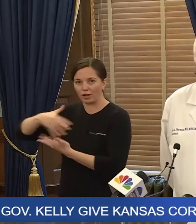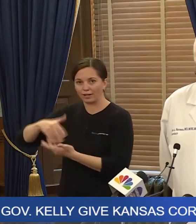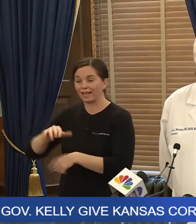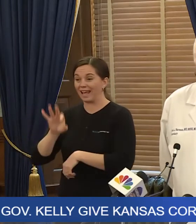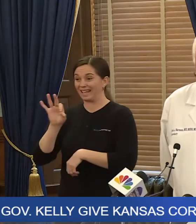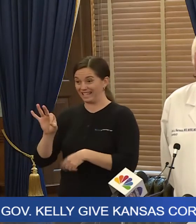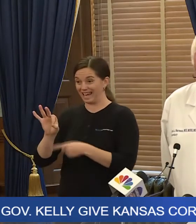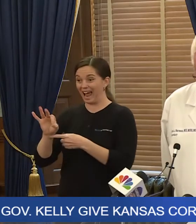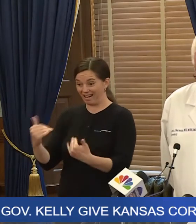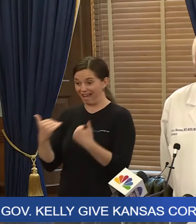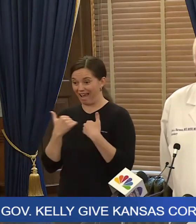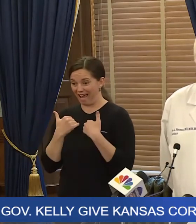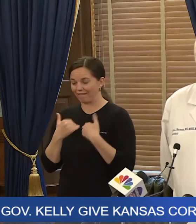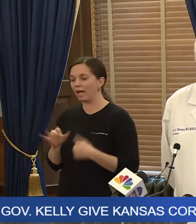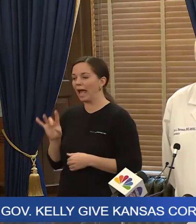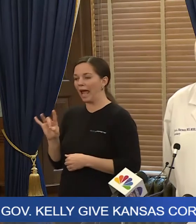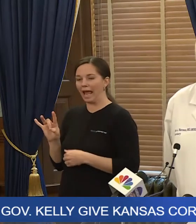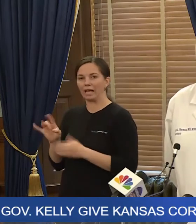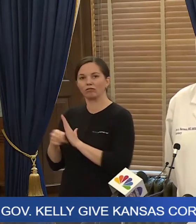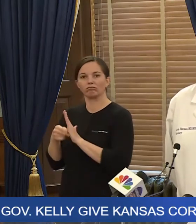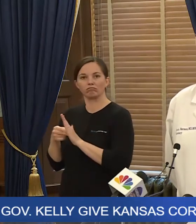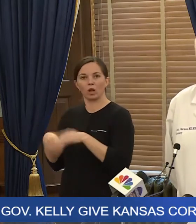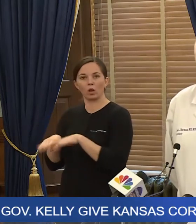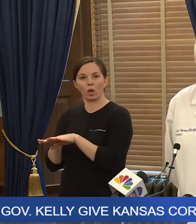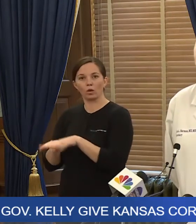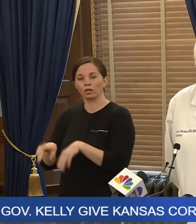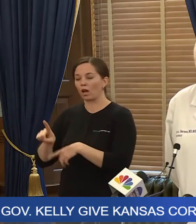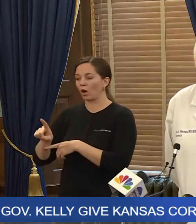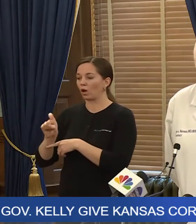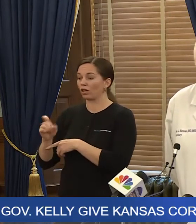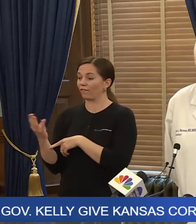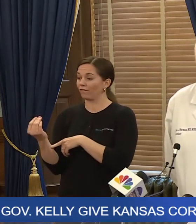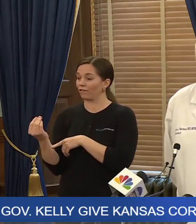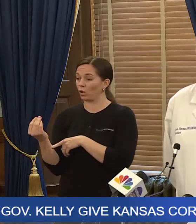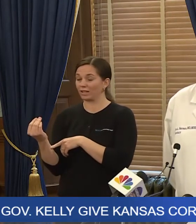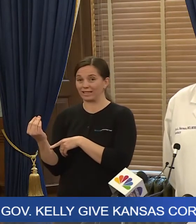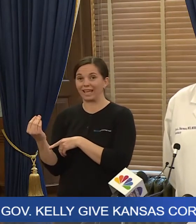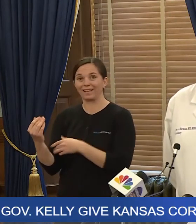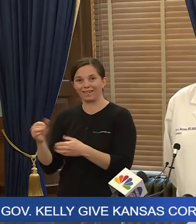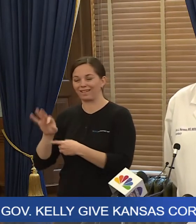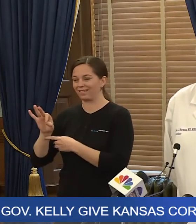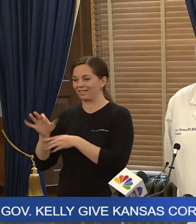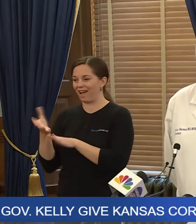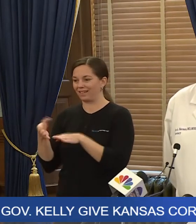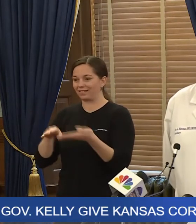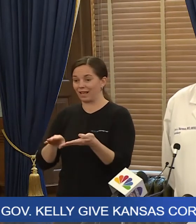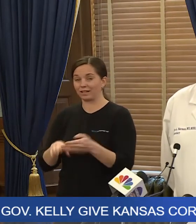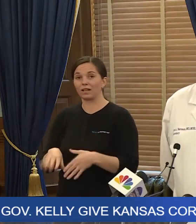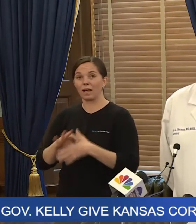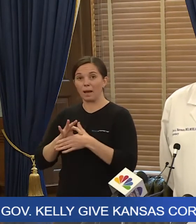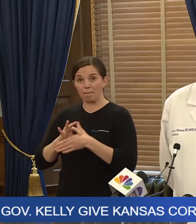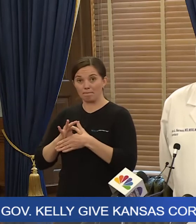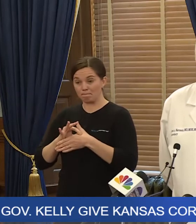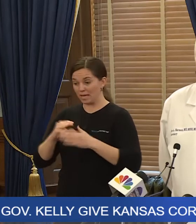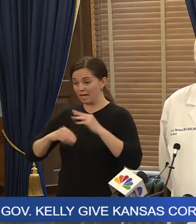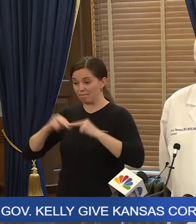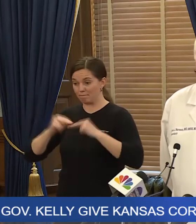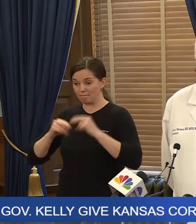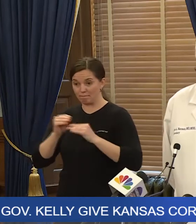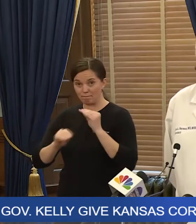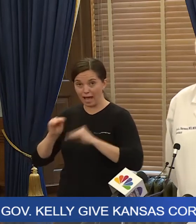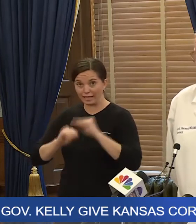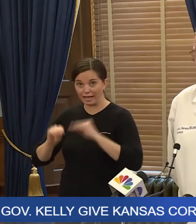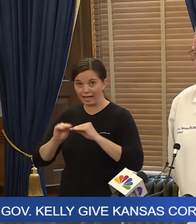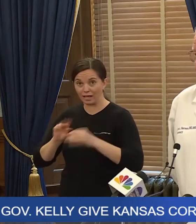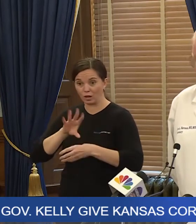outbreaks, 8 are considered closed. 114 cases and 9 deaths. Meatpacking, which now there's 8, includes